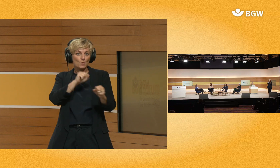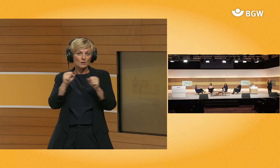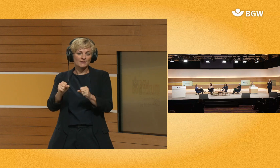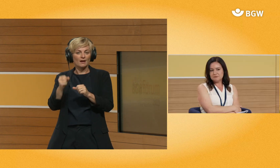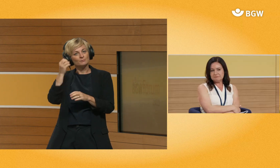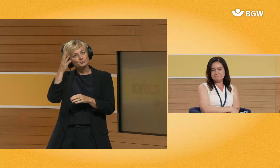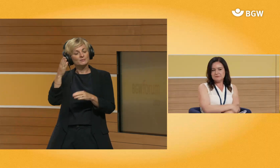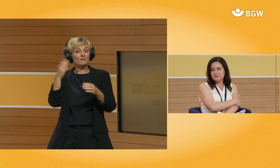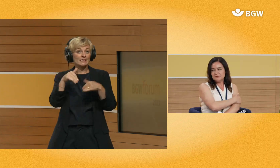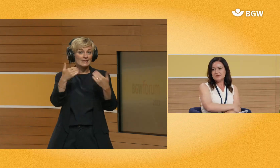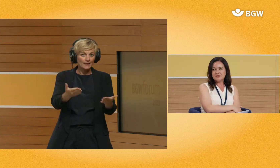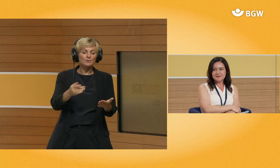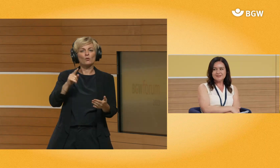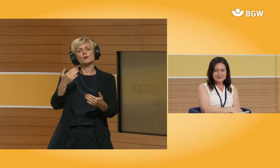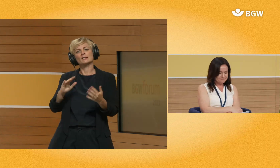So yeah.